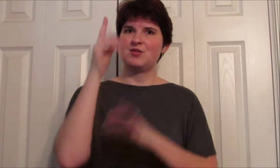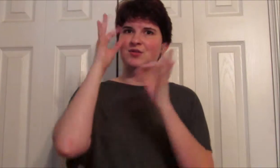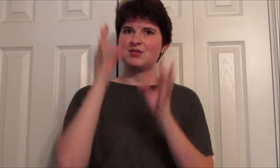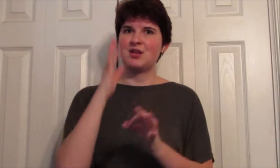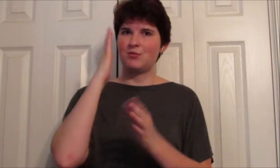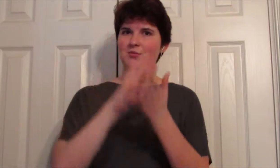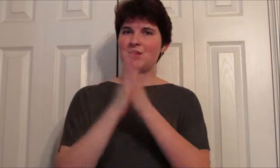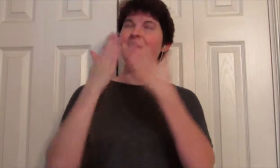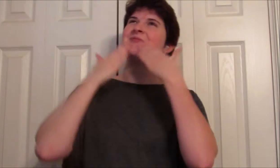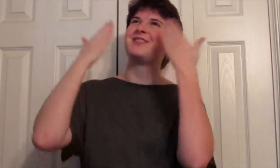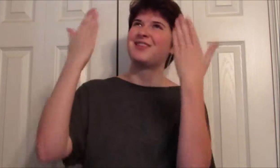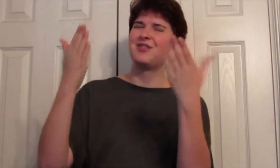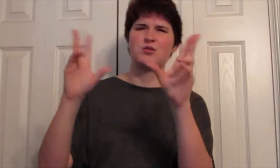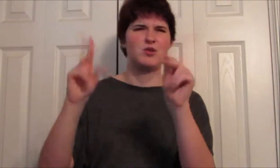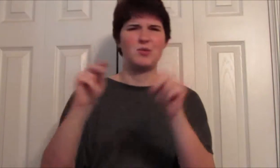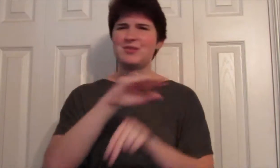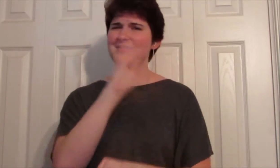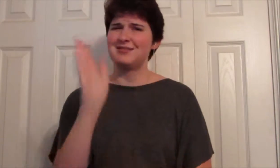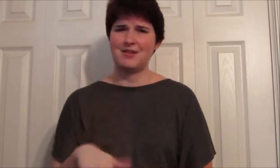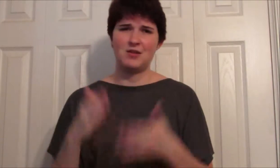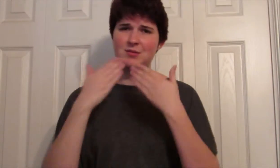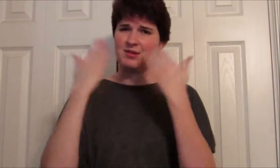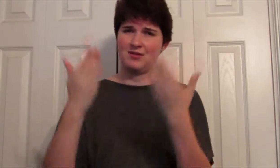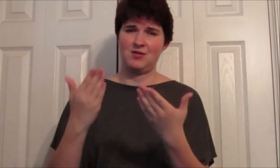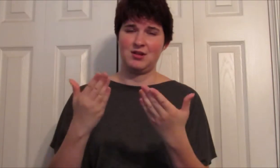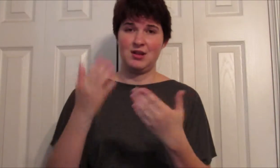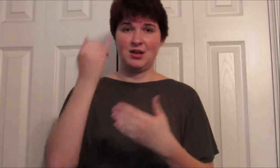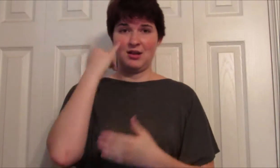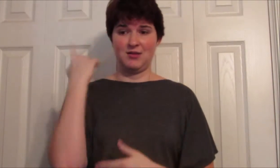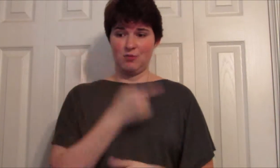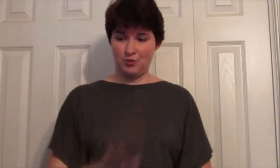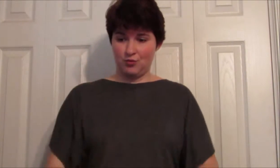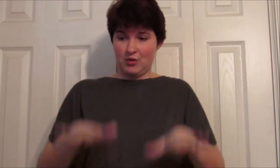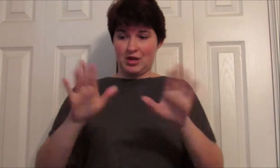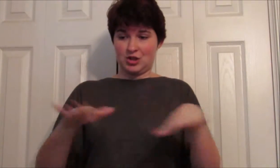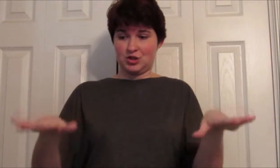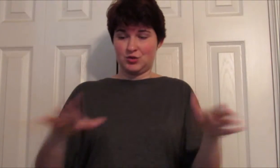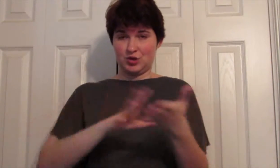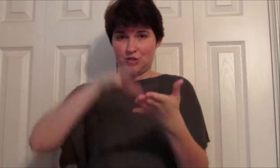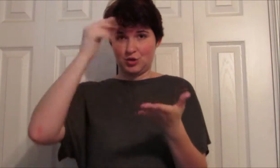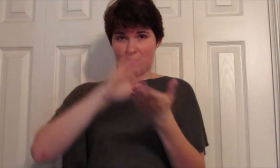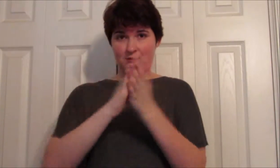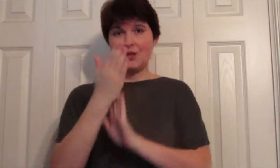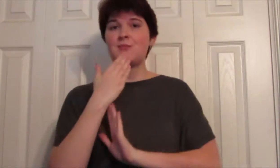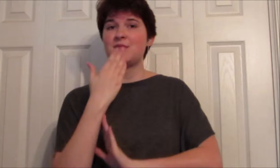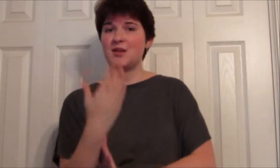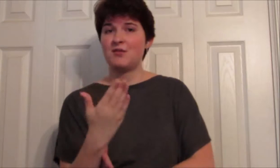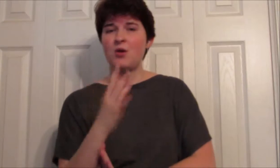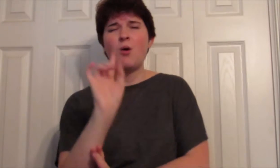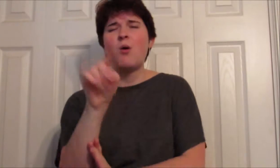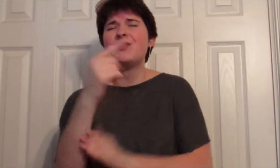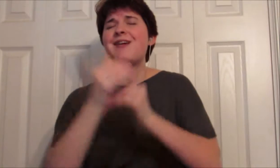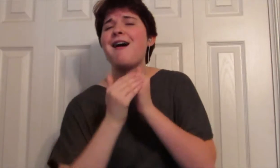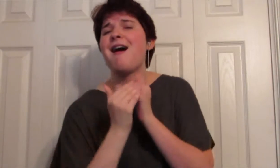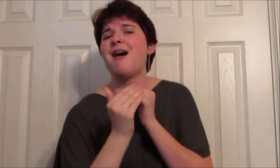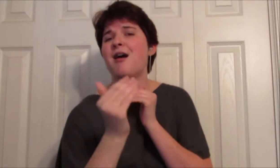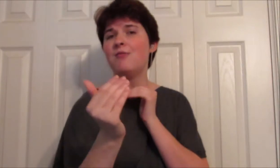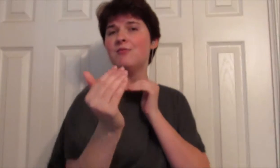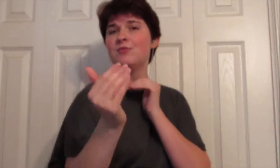then you're going to be thankful, you will never be thankful. And if we raise children that learn to be thankful only after